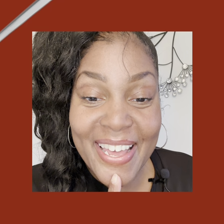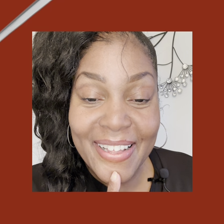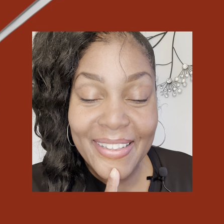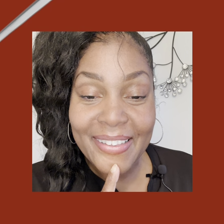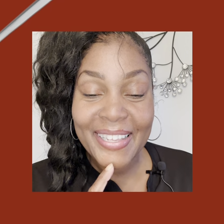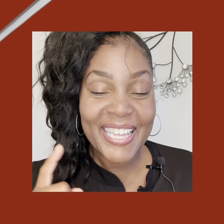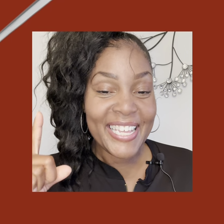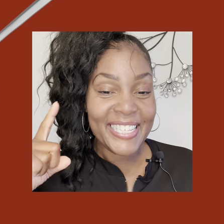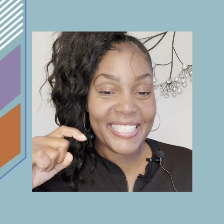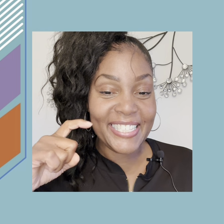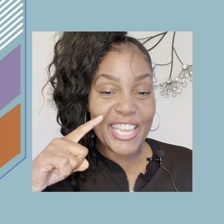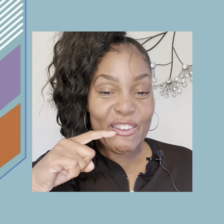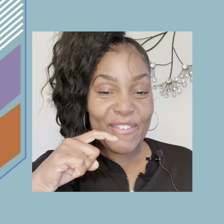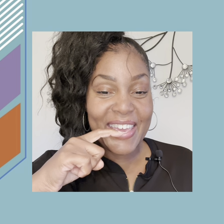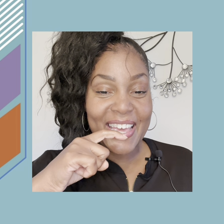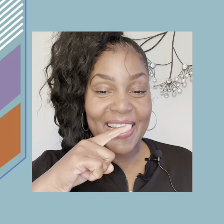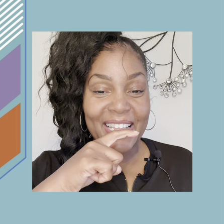Cereal.